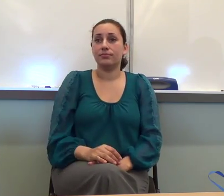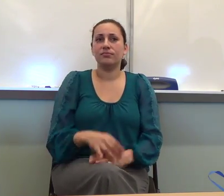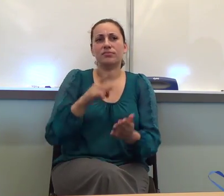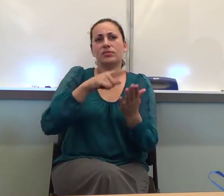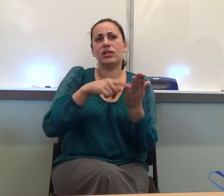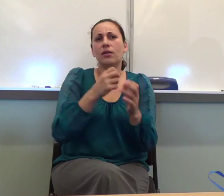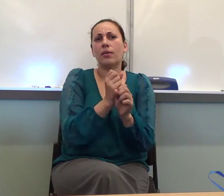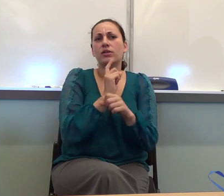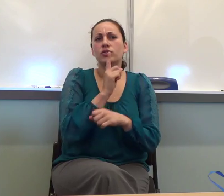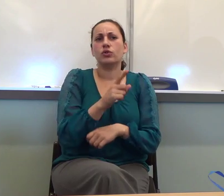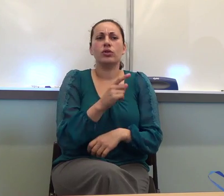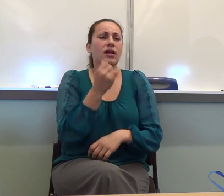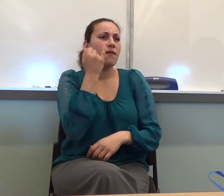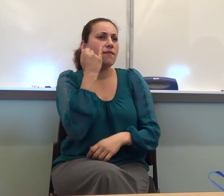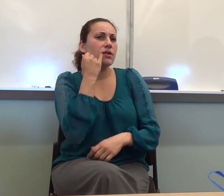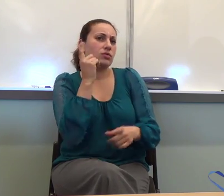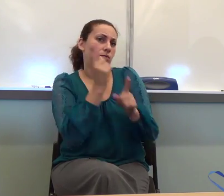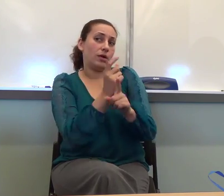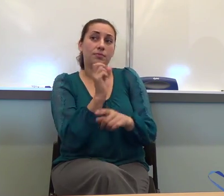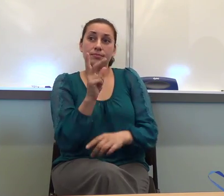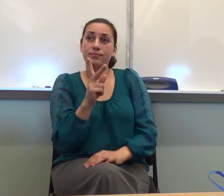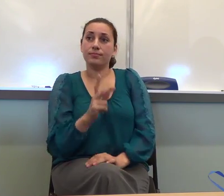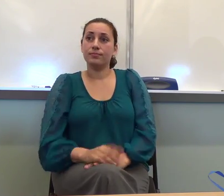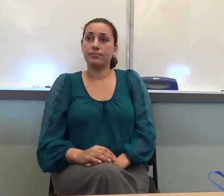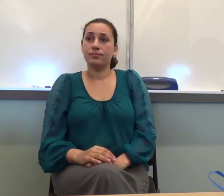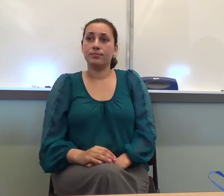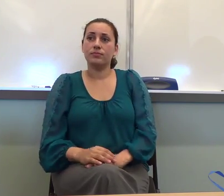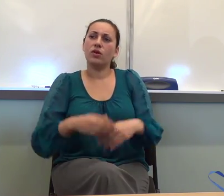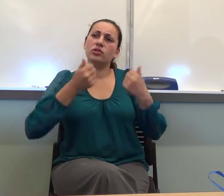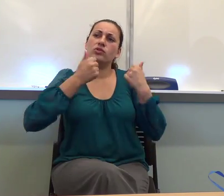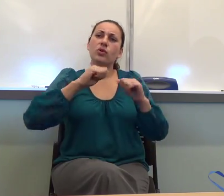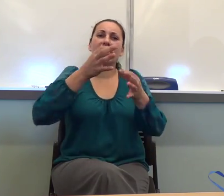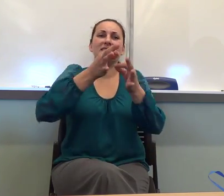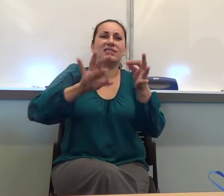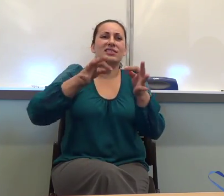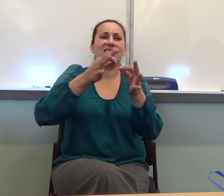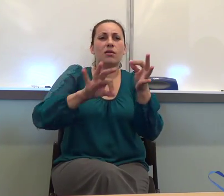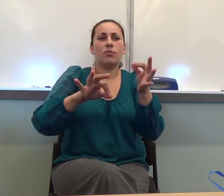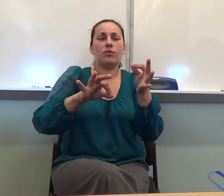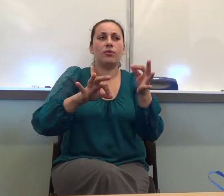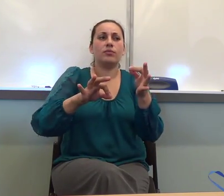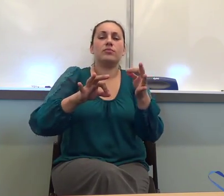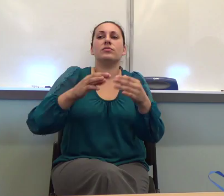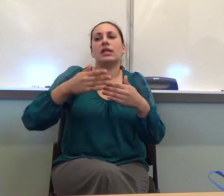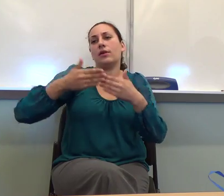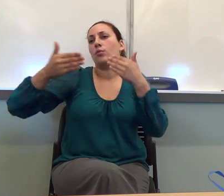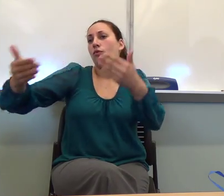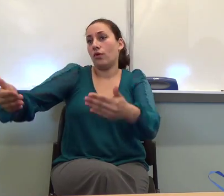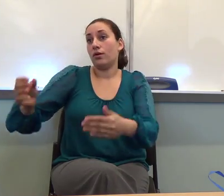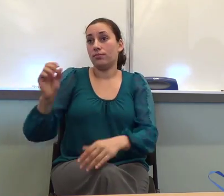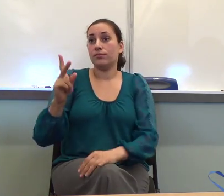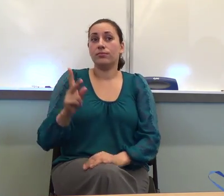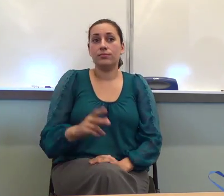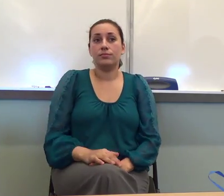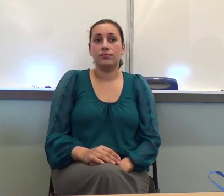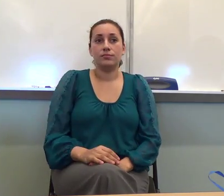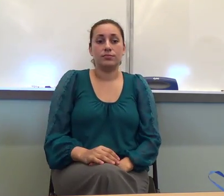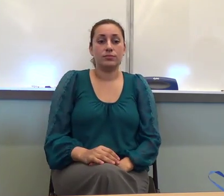are true. We'll do some simple ones and then we'll go on from there. Suppose we take the ratio of 3 to